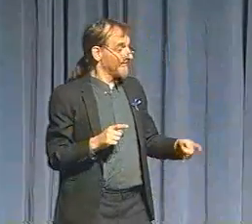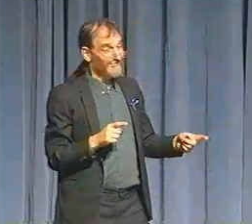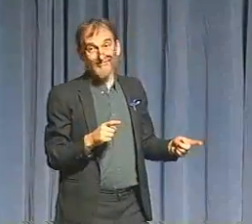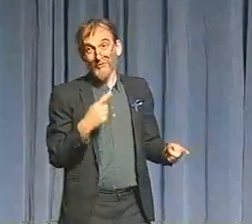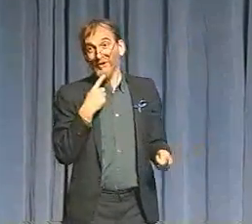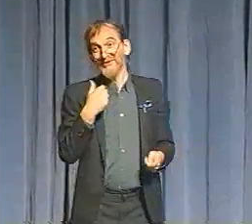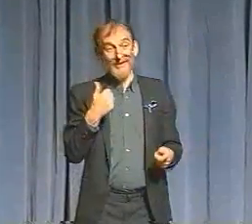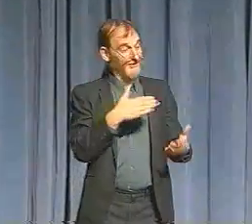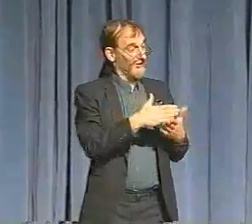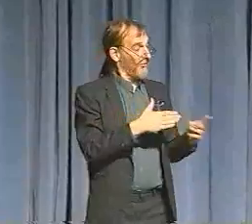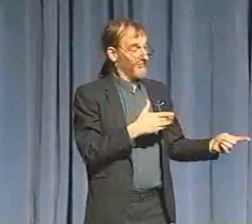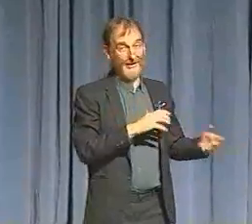people.